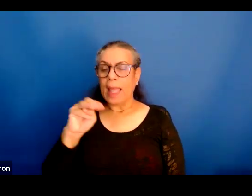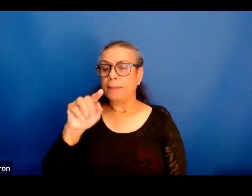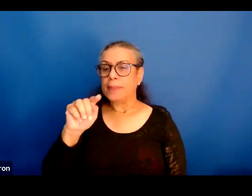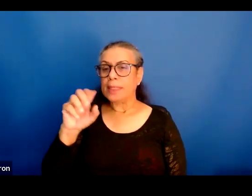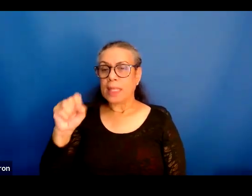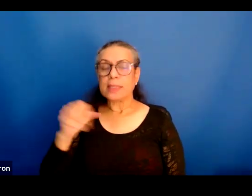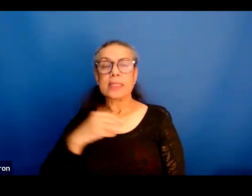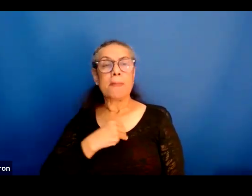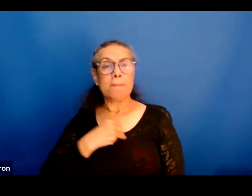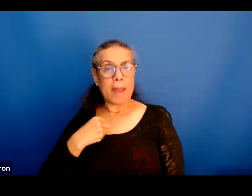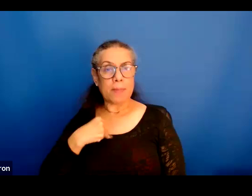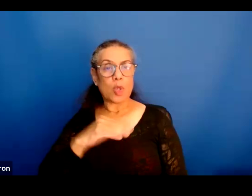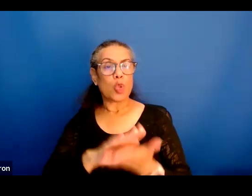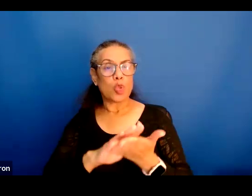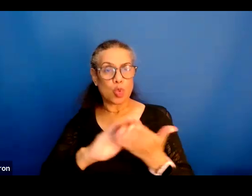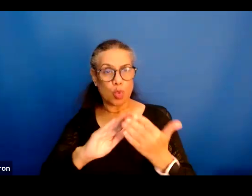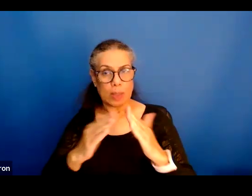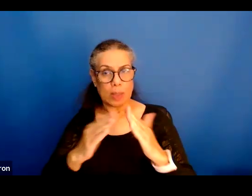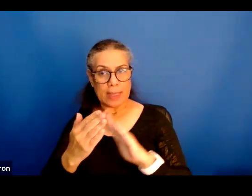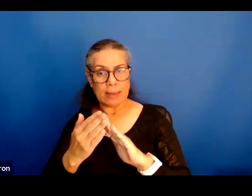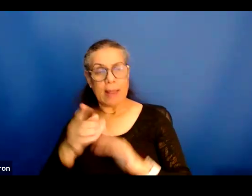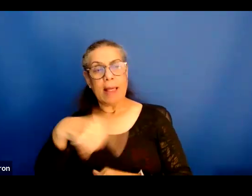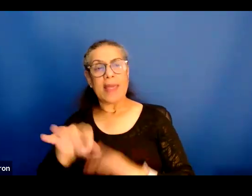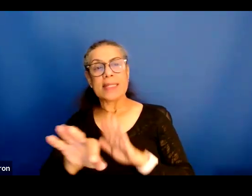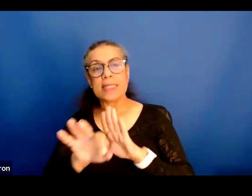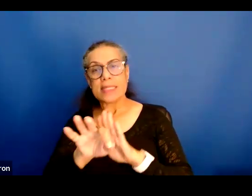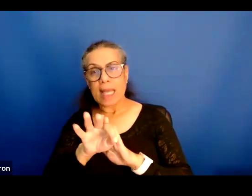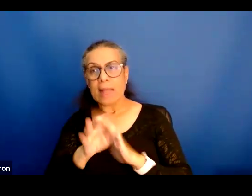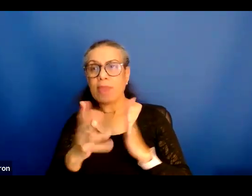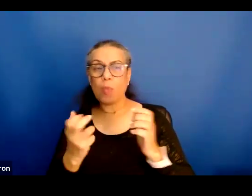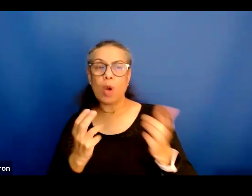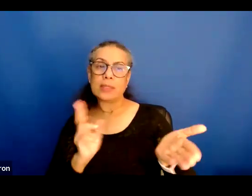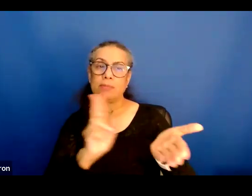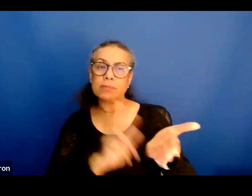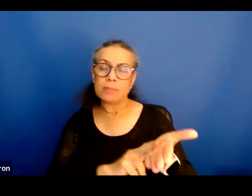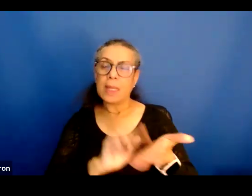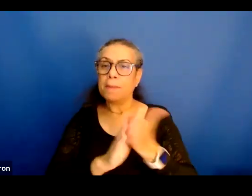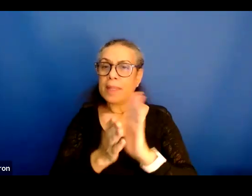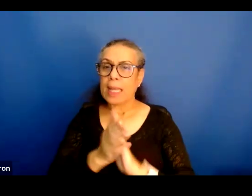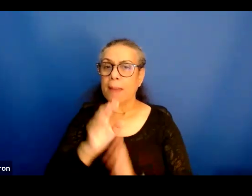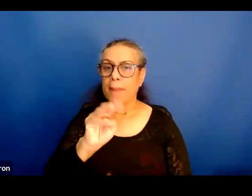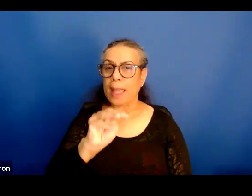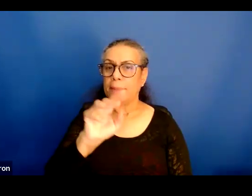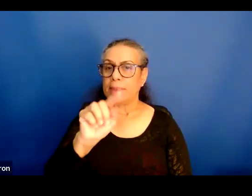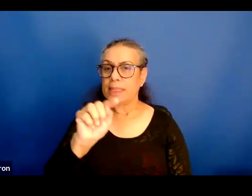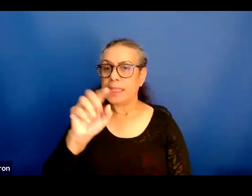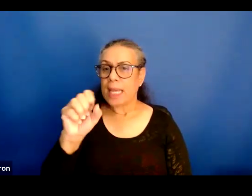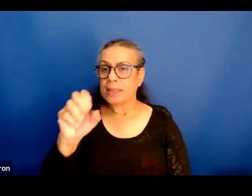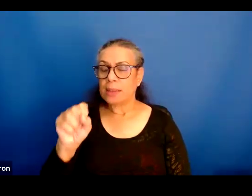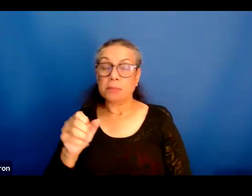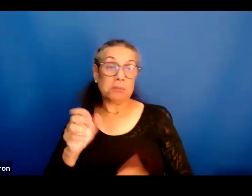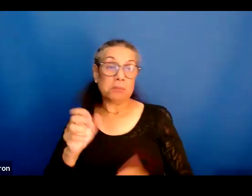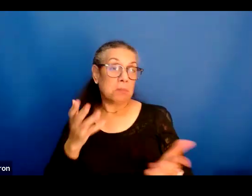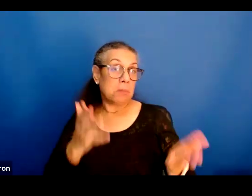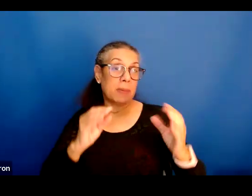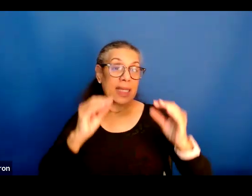the school community who decide that they want to sign up to become the MTSS of the school. So it could be an instructional